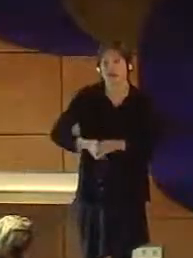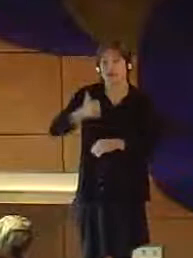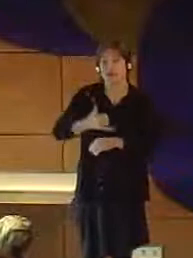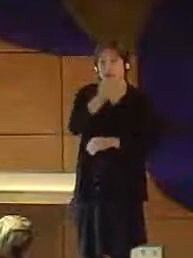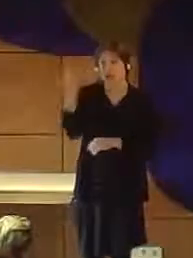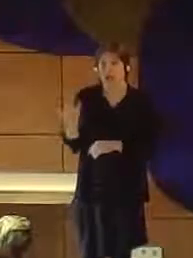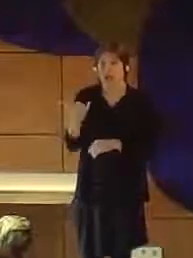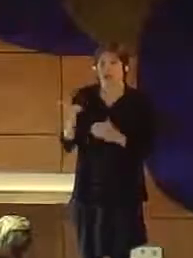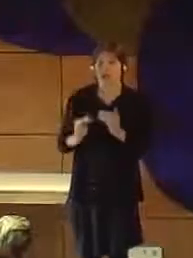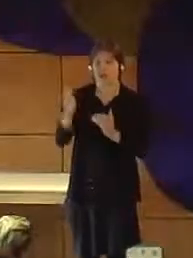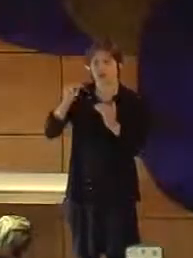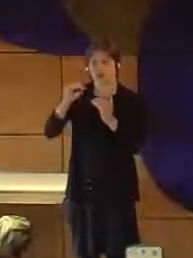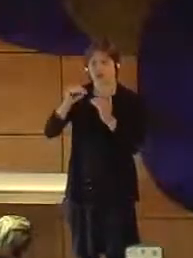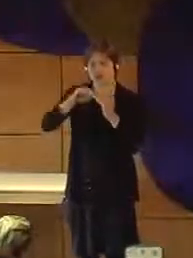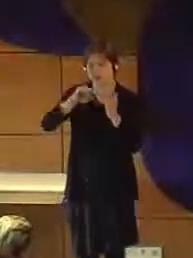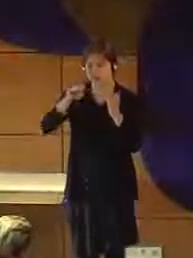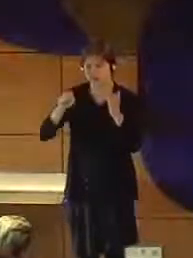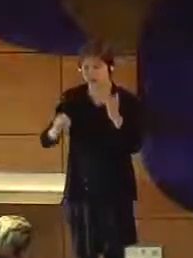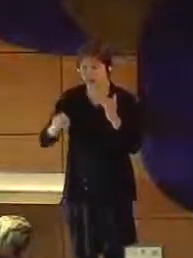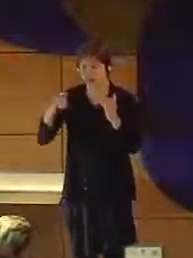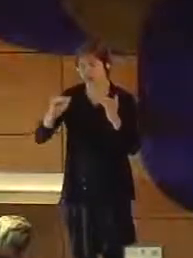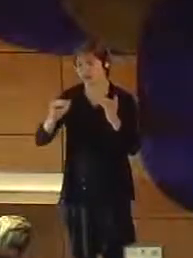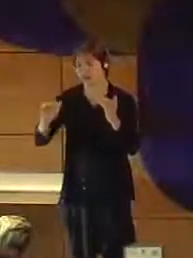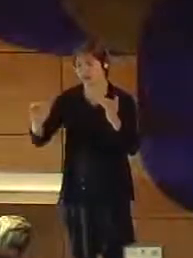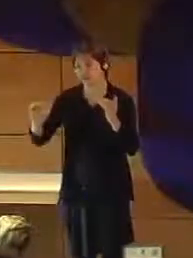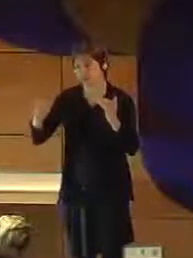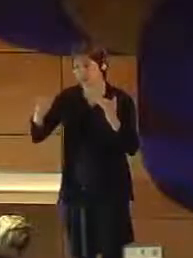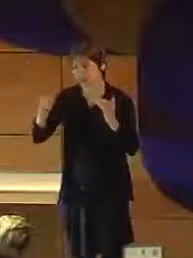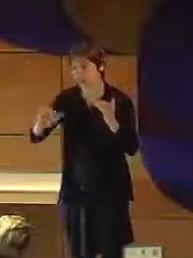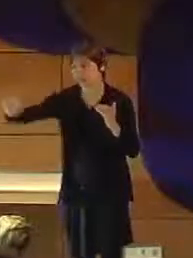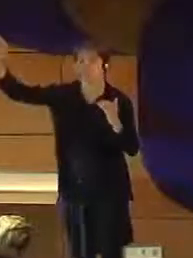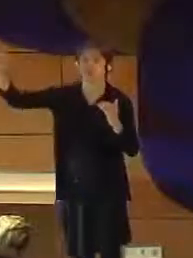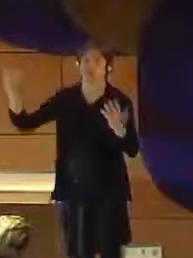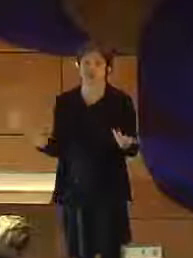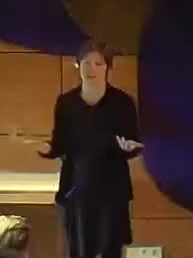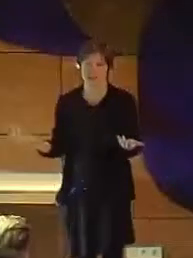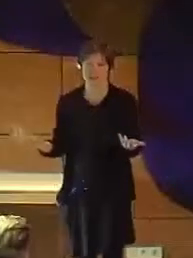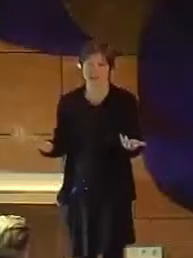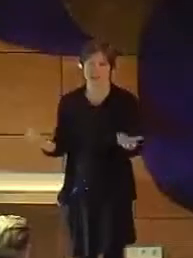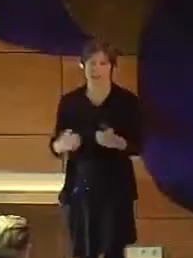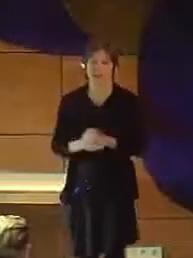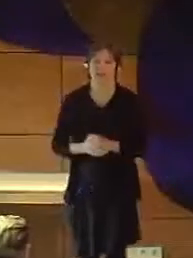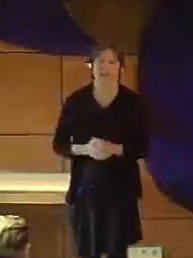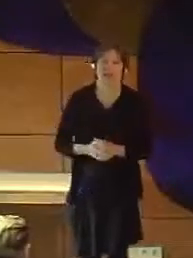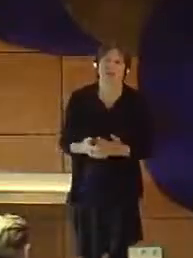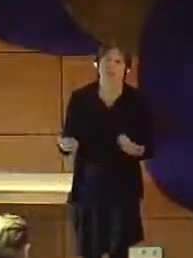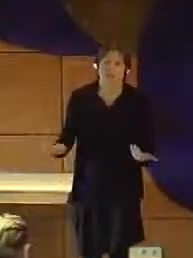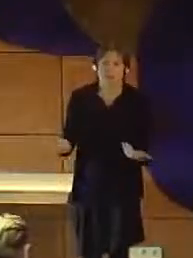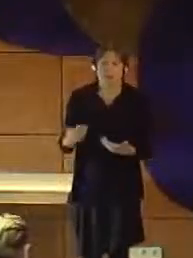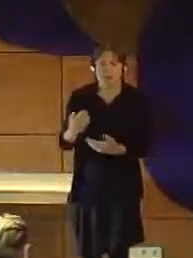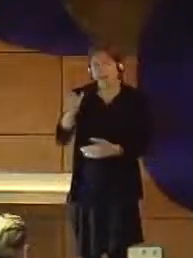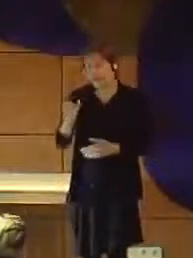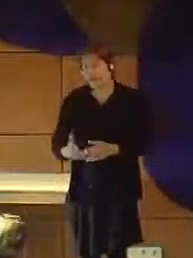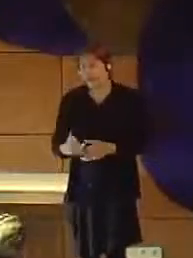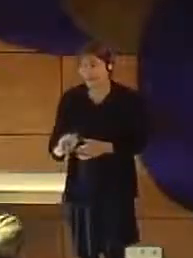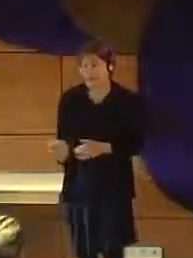as you've seen, there's quite a big variation. So in a relatively young child, for the first 2 to 3 years of life, make sure that